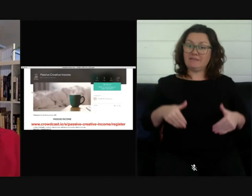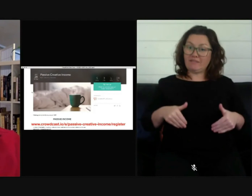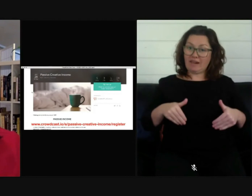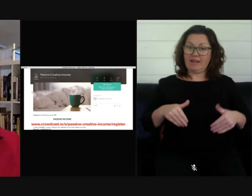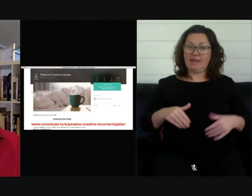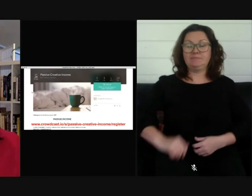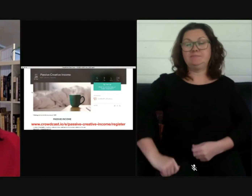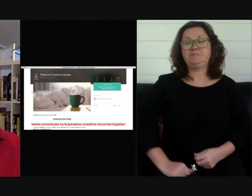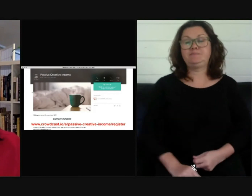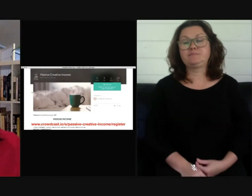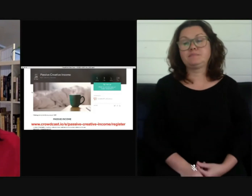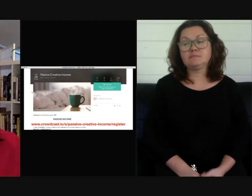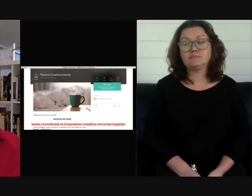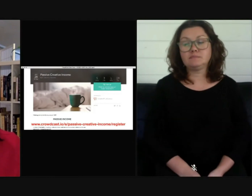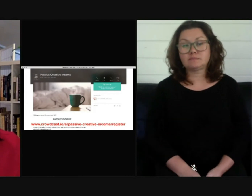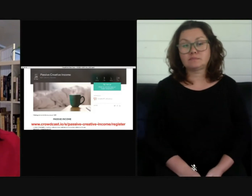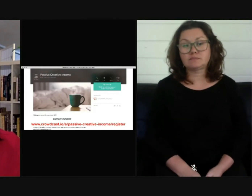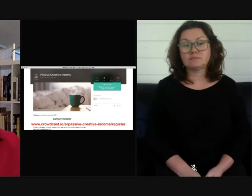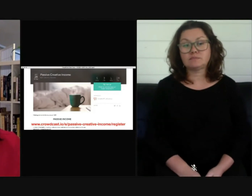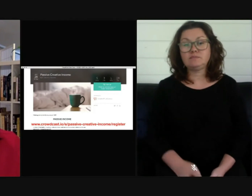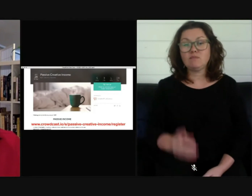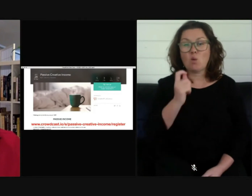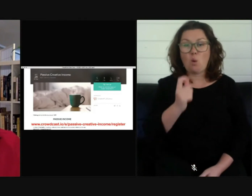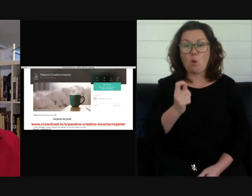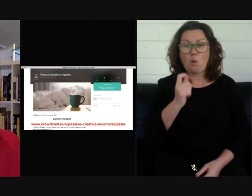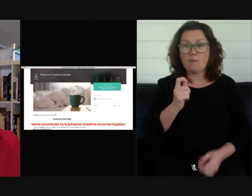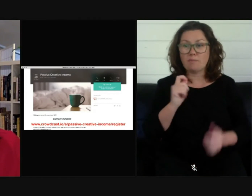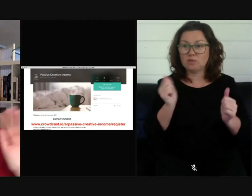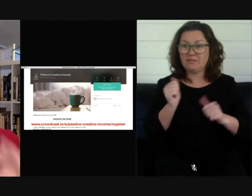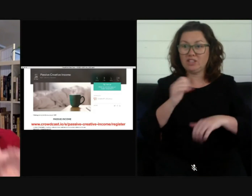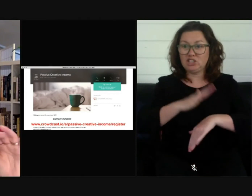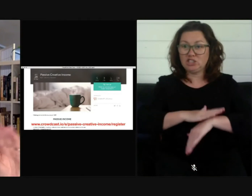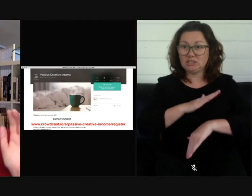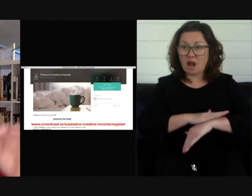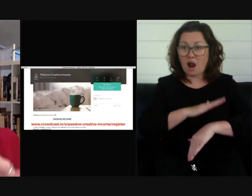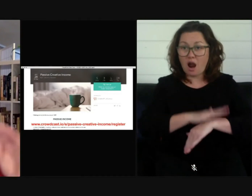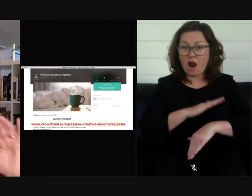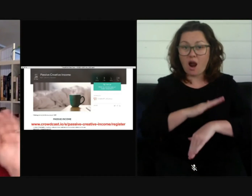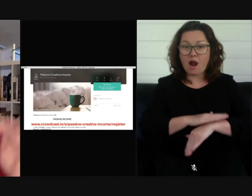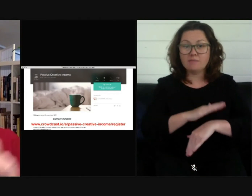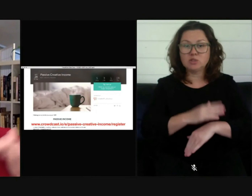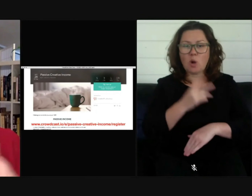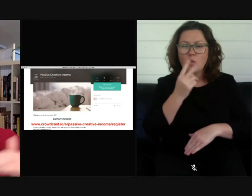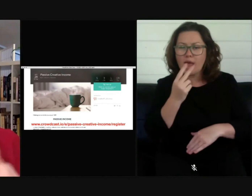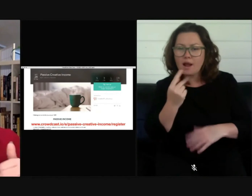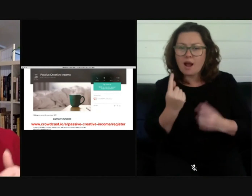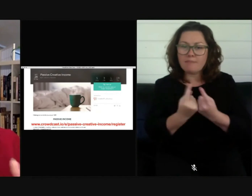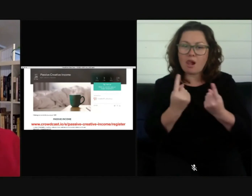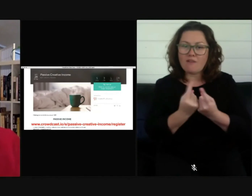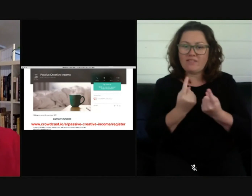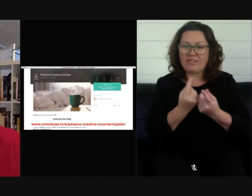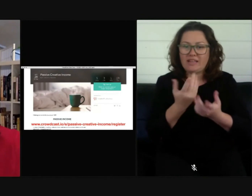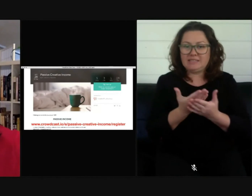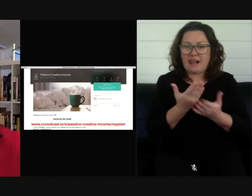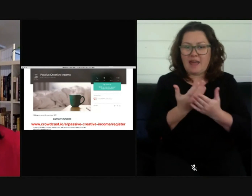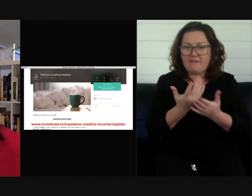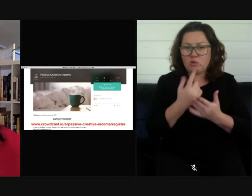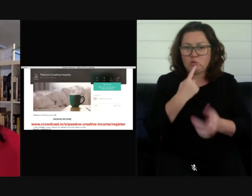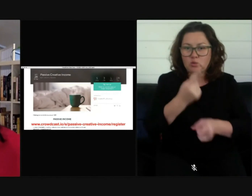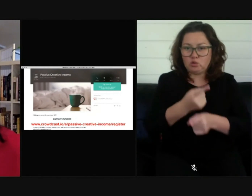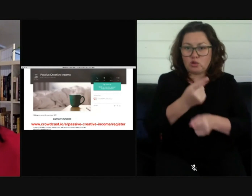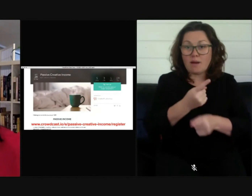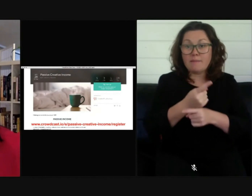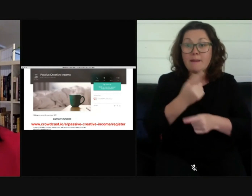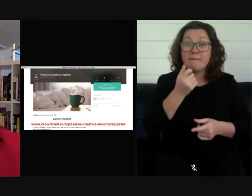running close to the end of time. Please do make sure that you ask me whatever questions you can think of in the ask